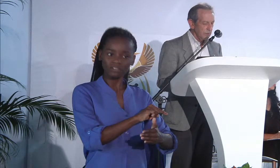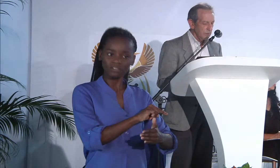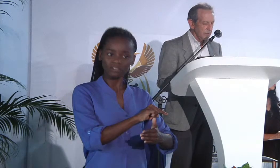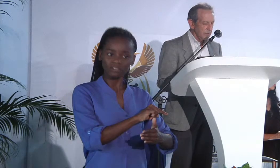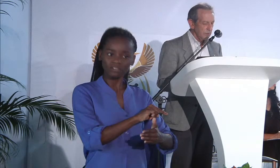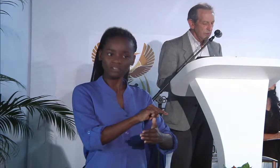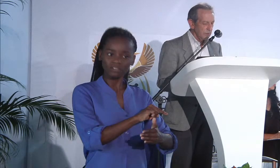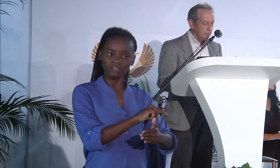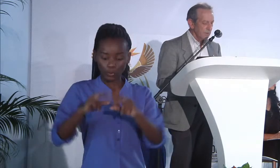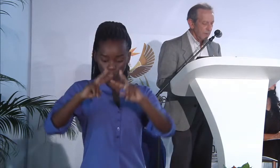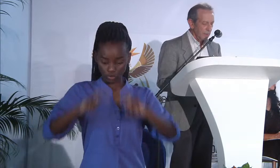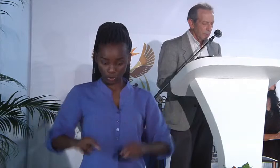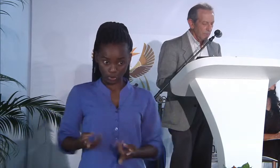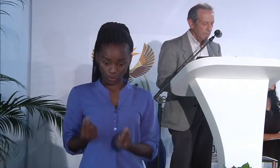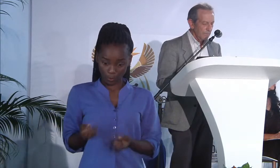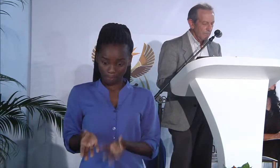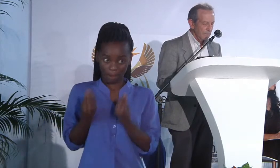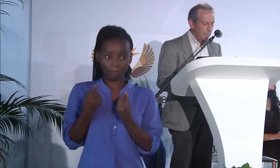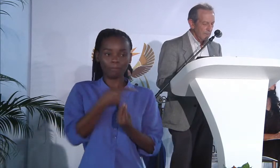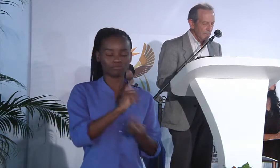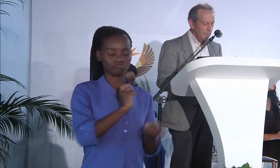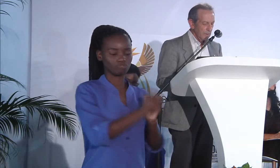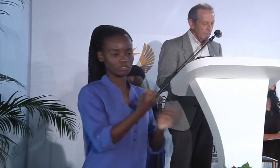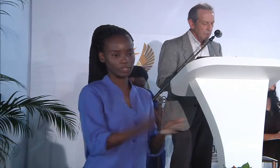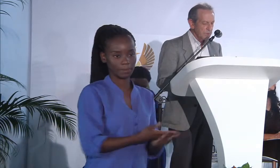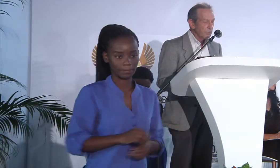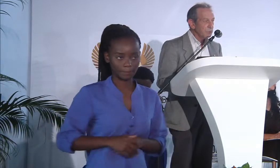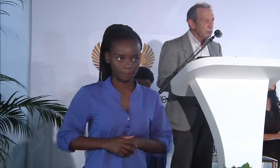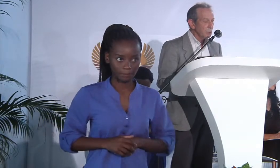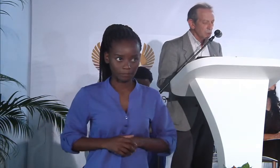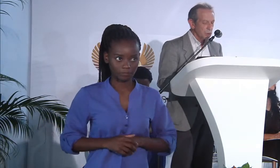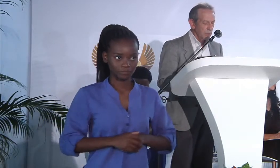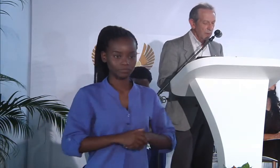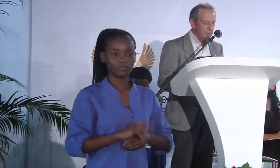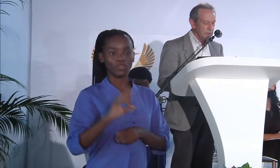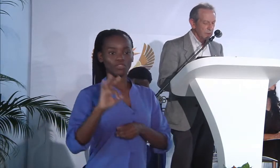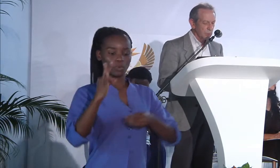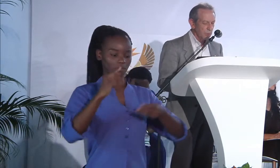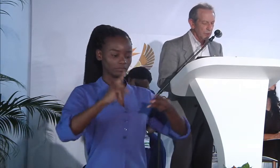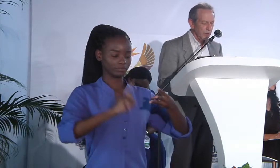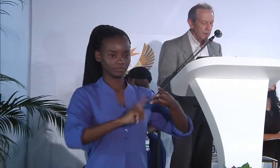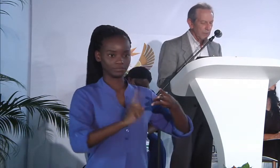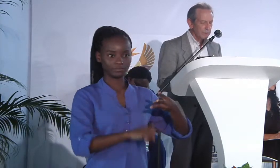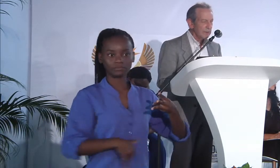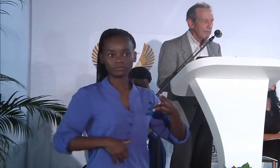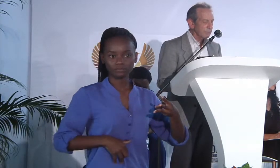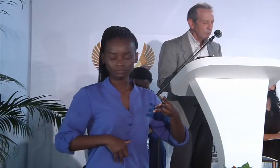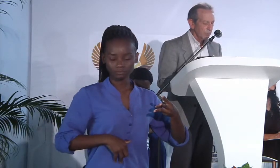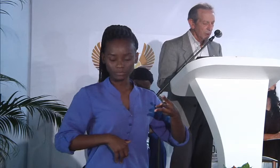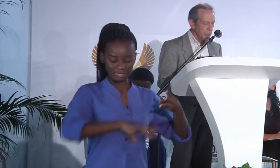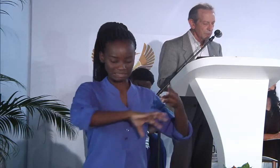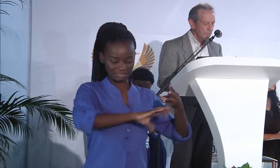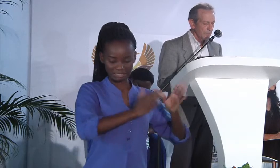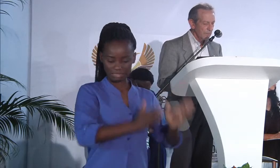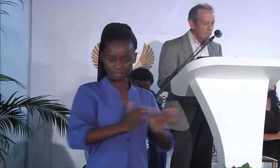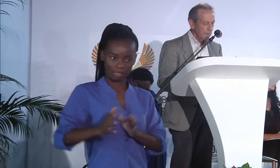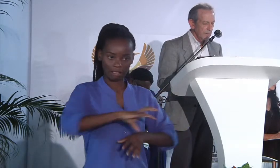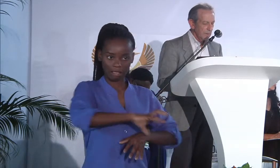and research evidence becomes available. Principle 3 talks to a multi-sectorial and a multilateral